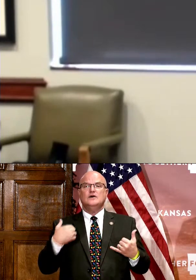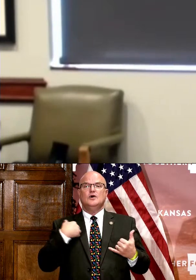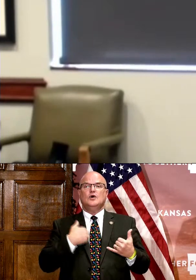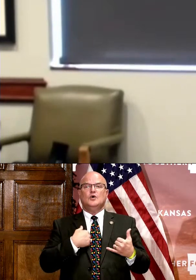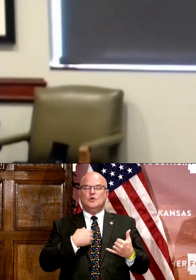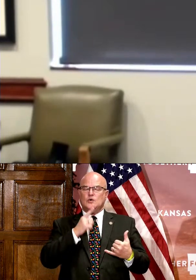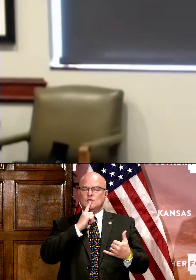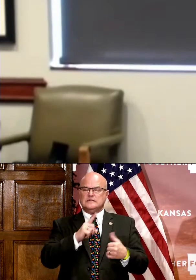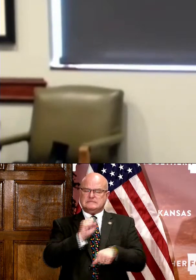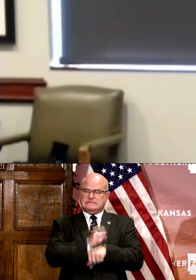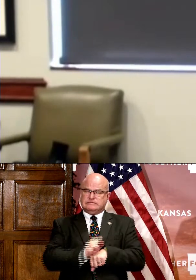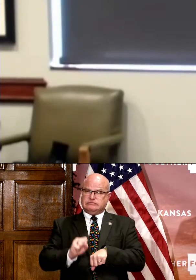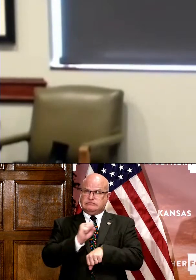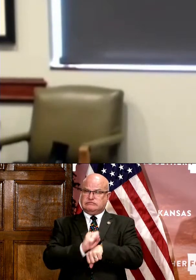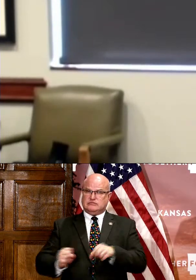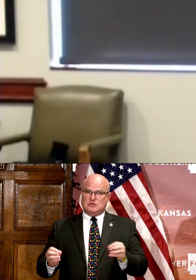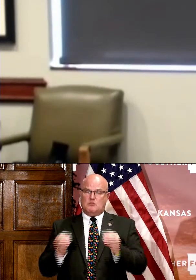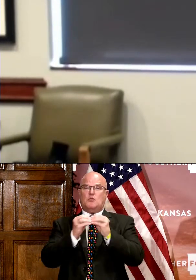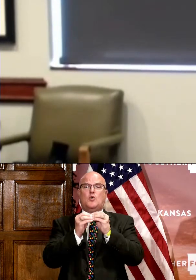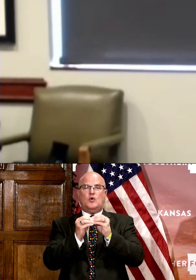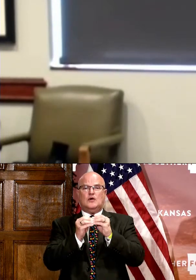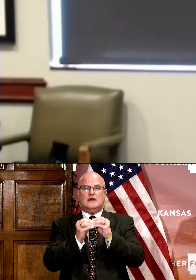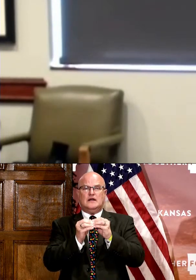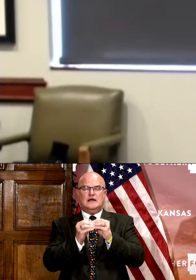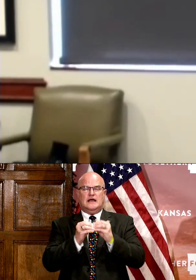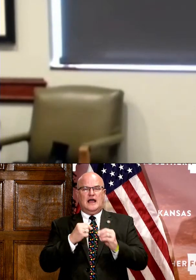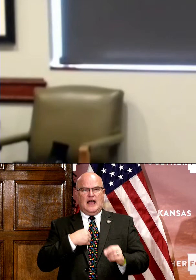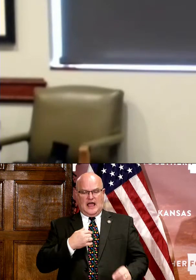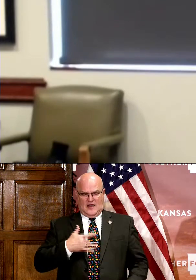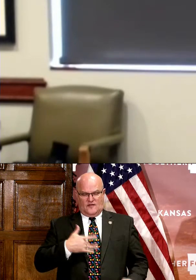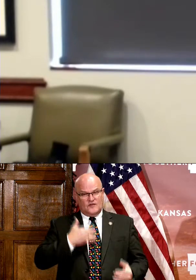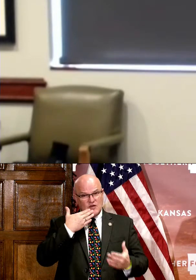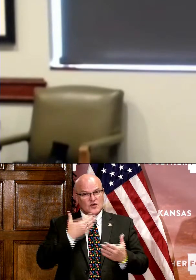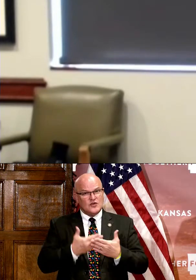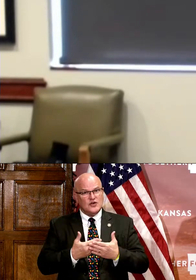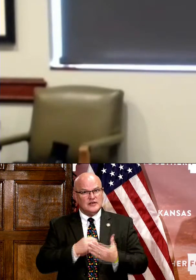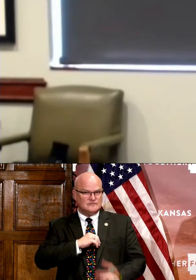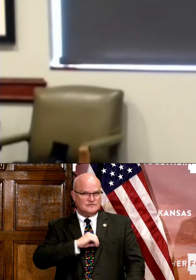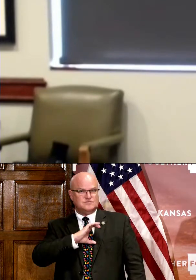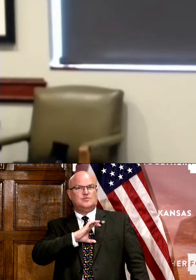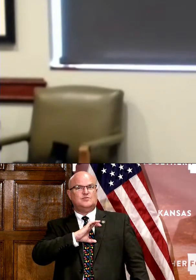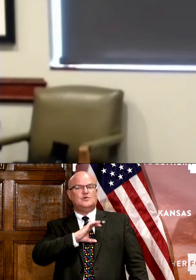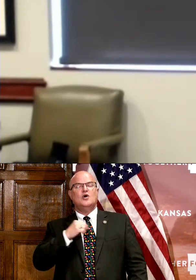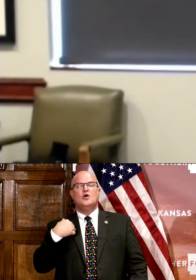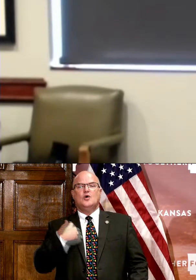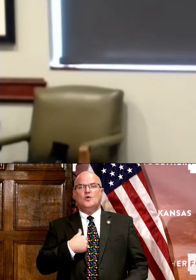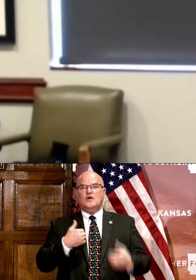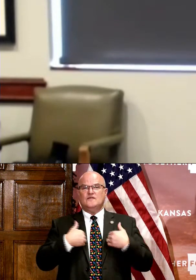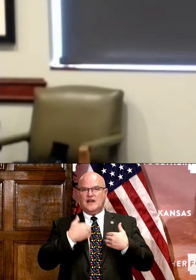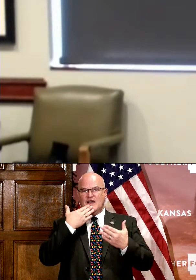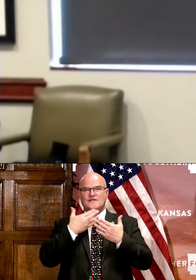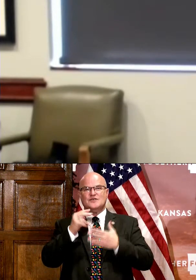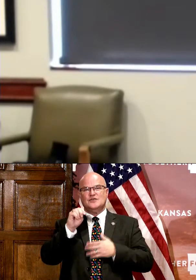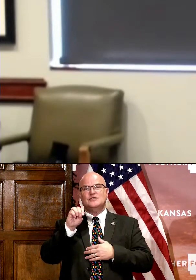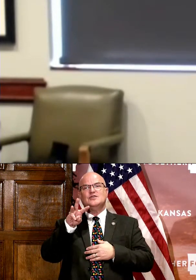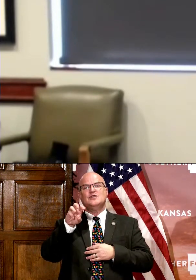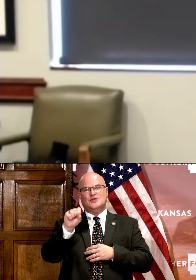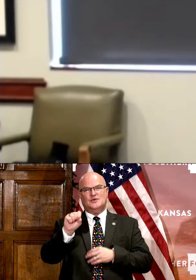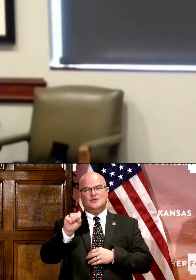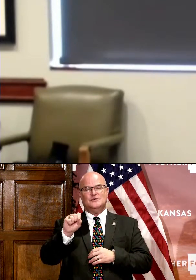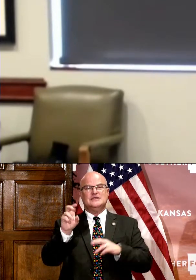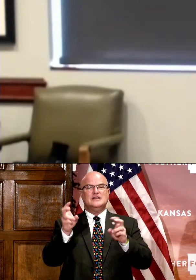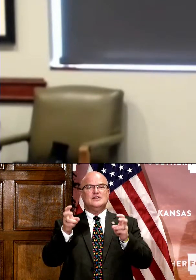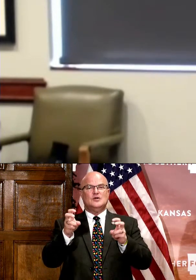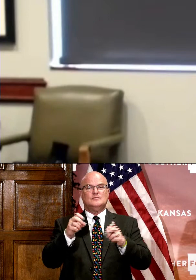double down our efforts. I'm encouraged that we've had good news in terms